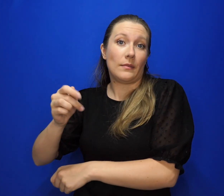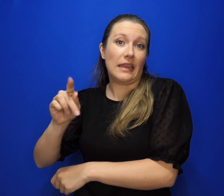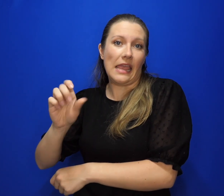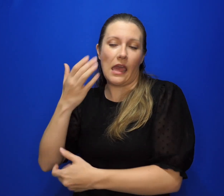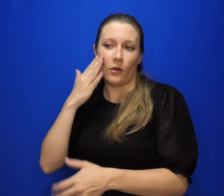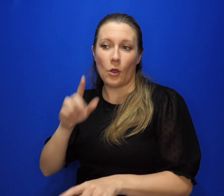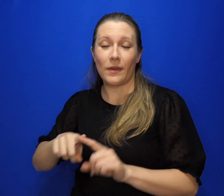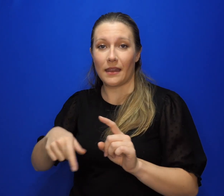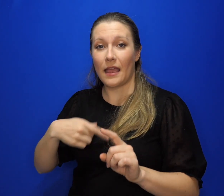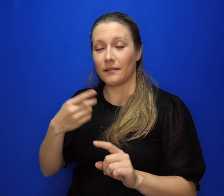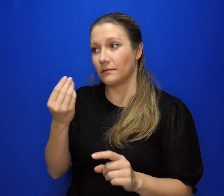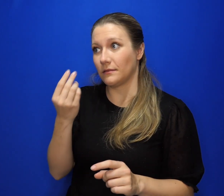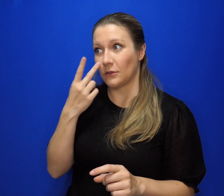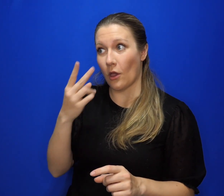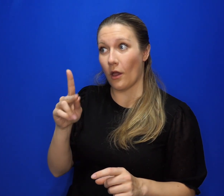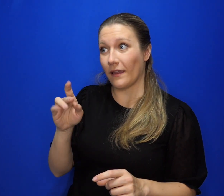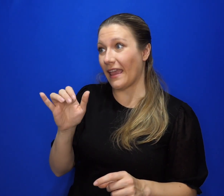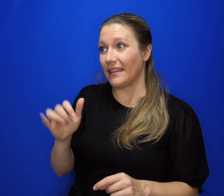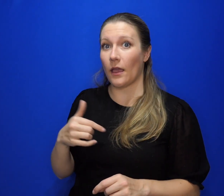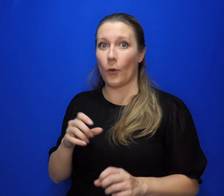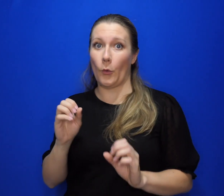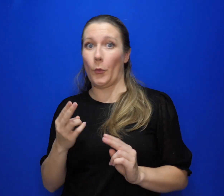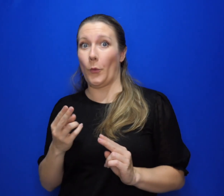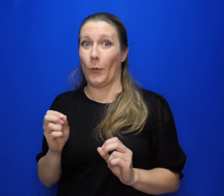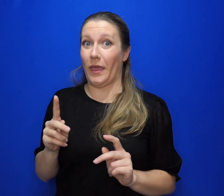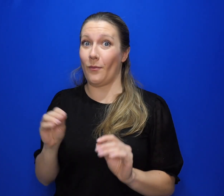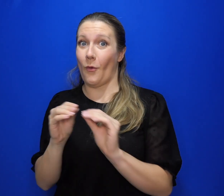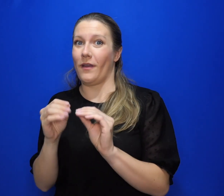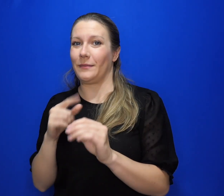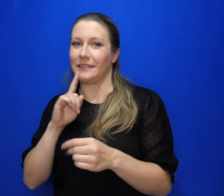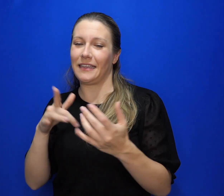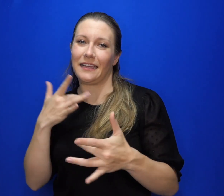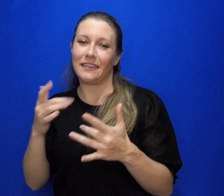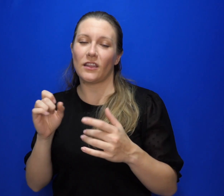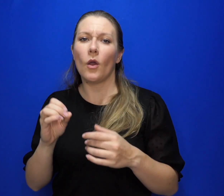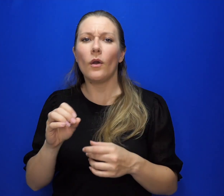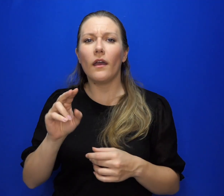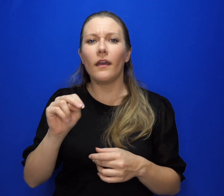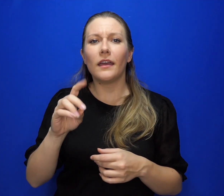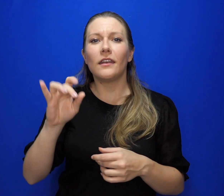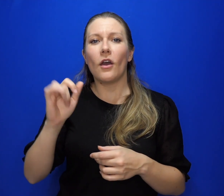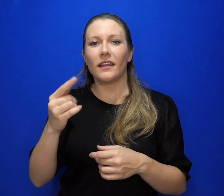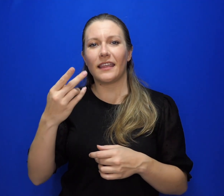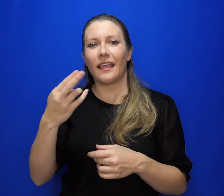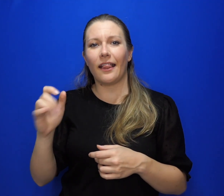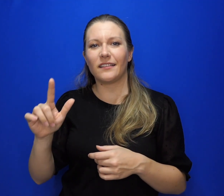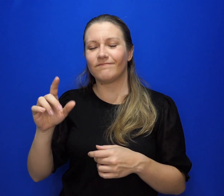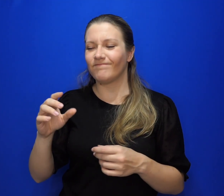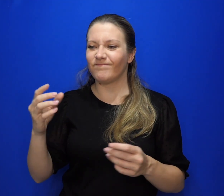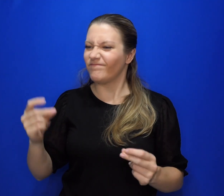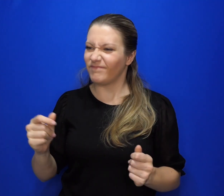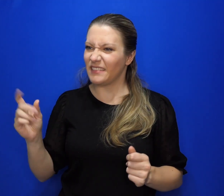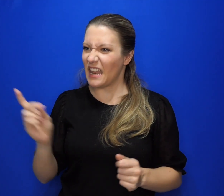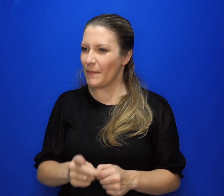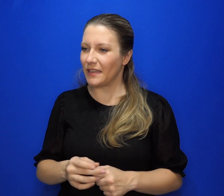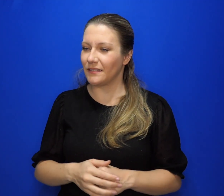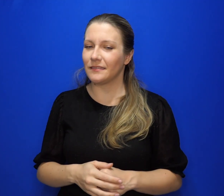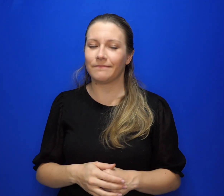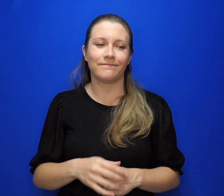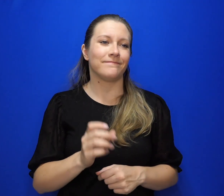Twisters. She seemed very excited. Good. Yeah. All right. Notting Hill. God damn it. Notting Hill. Yeah. That's really upsetting. You know, something